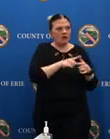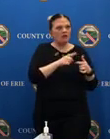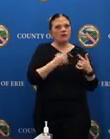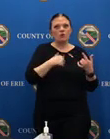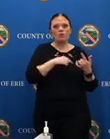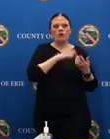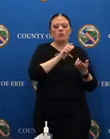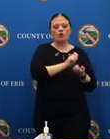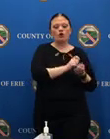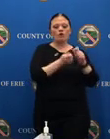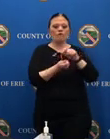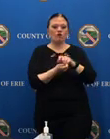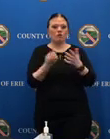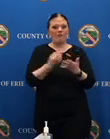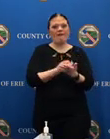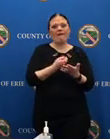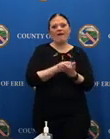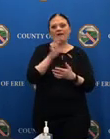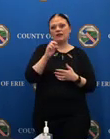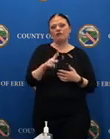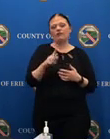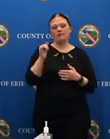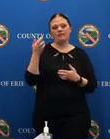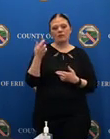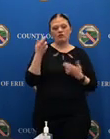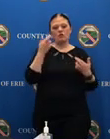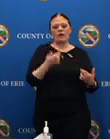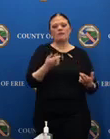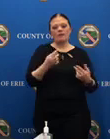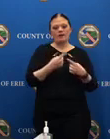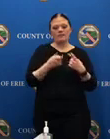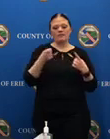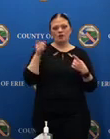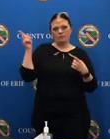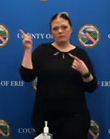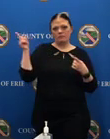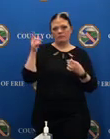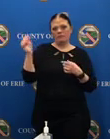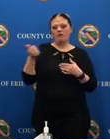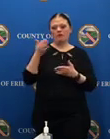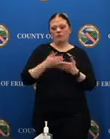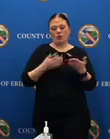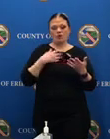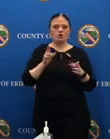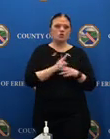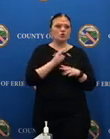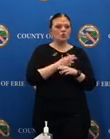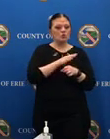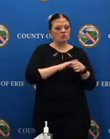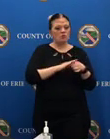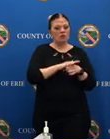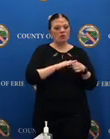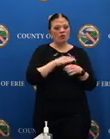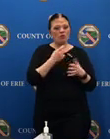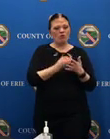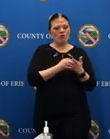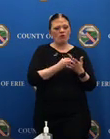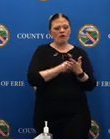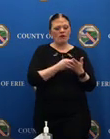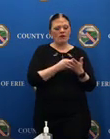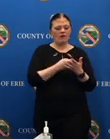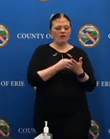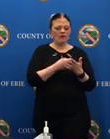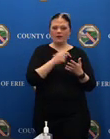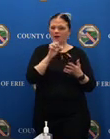hockey rink. And that was the recommendation down for our friends in Nassau and Suffolk, is we take a local hockey rink, adjust the refrigeration so it's not